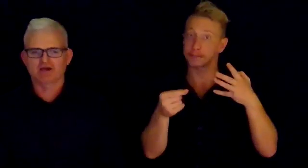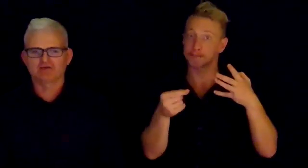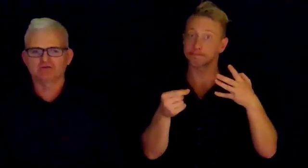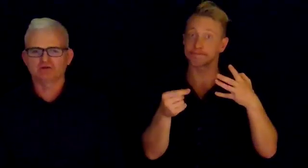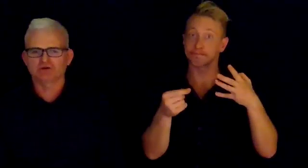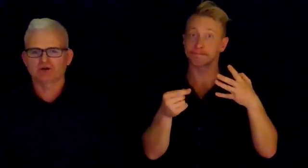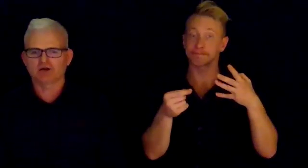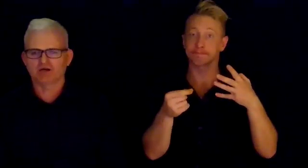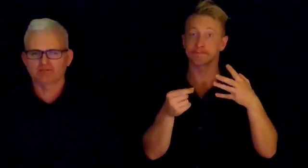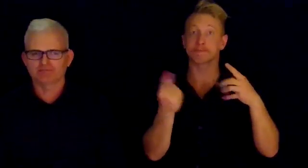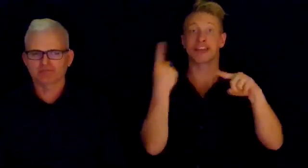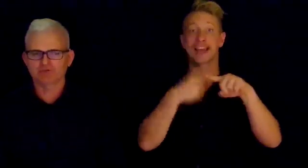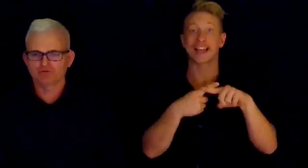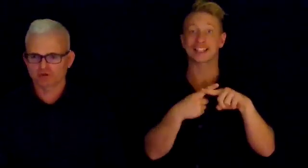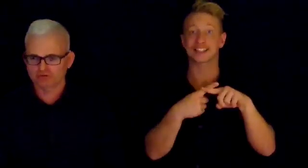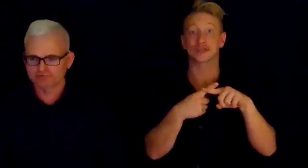and